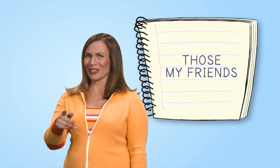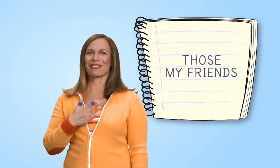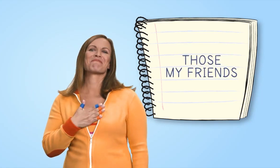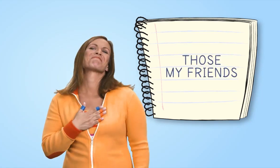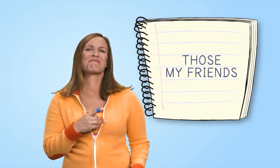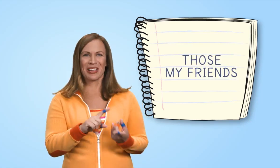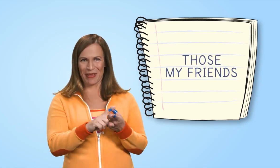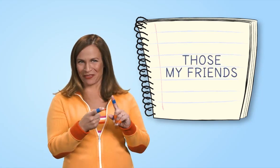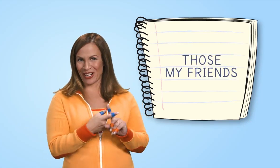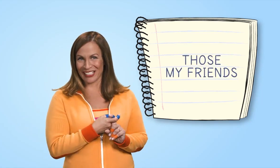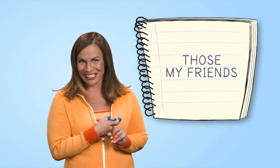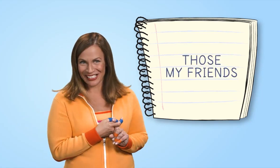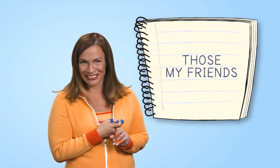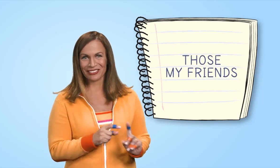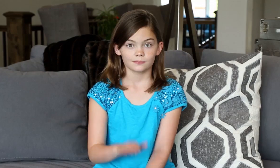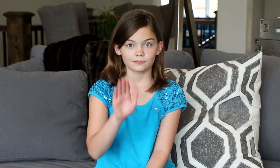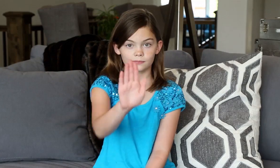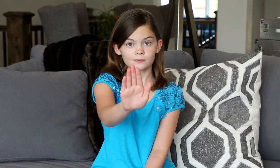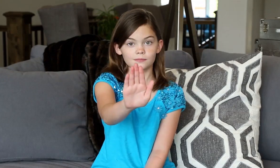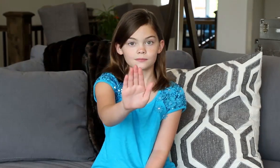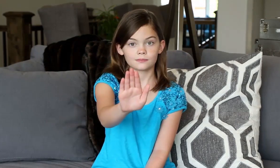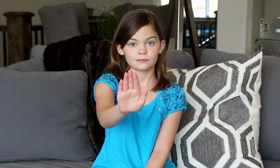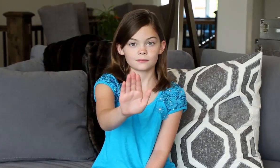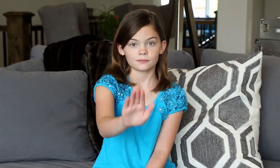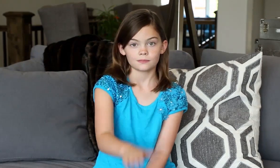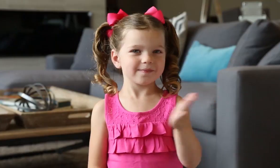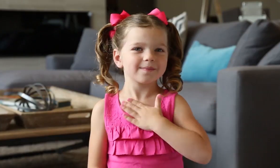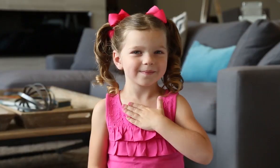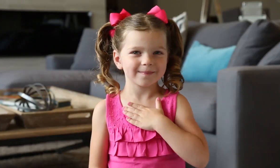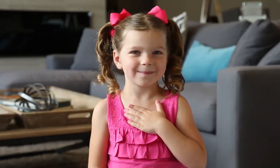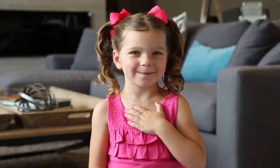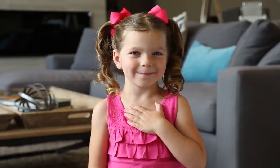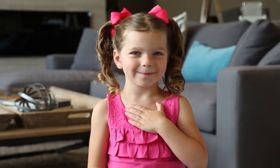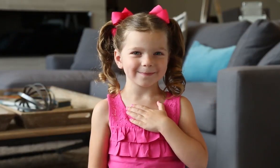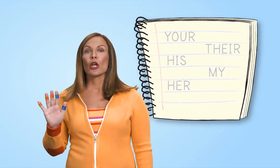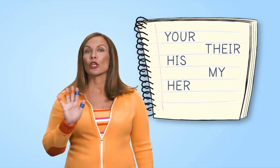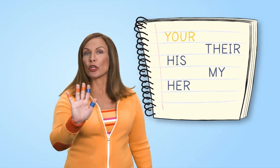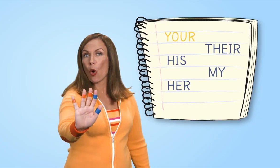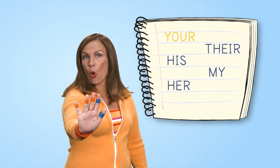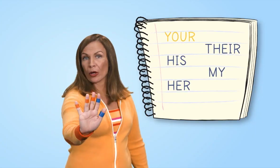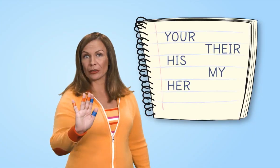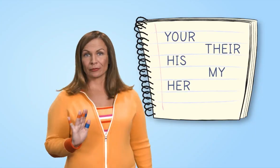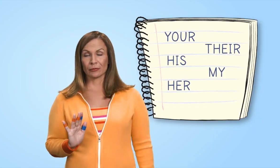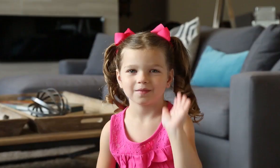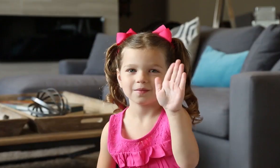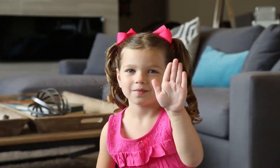Those? My friends. Use a flat hand for possessive. Your.